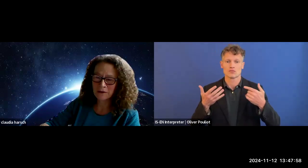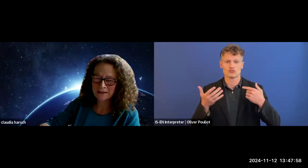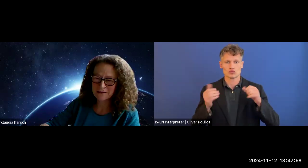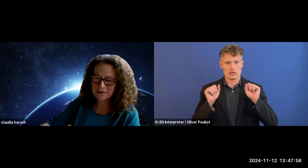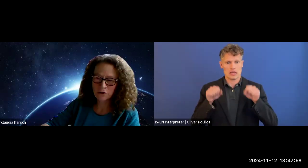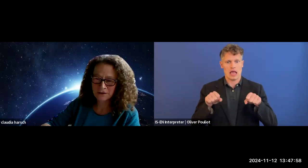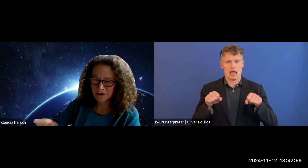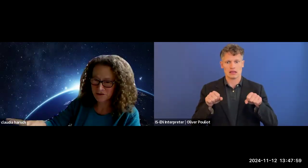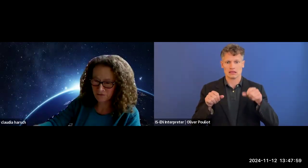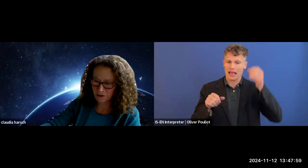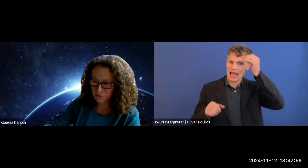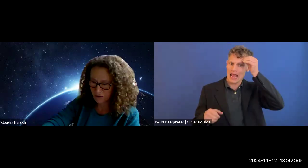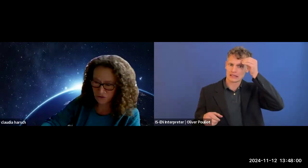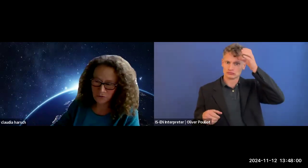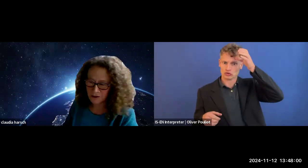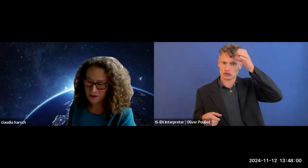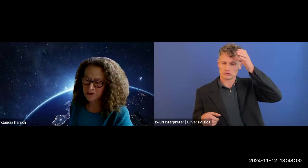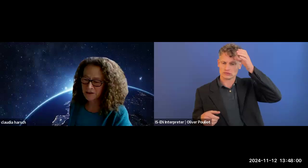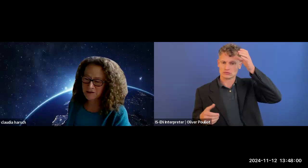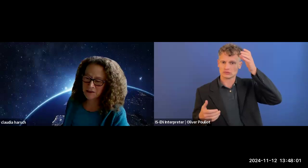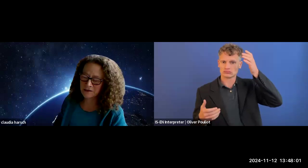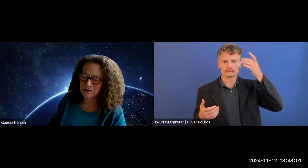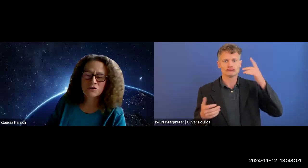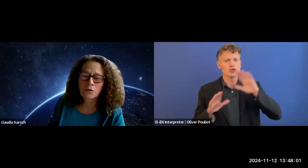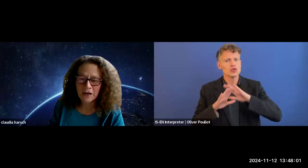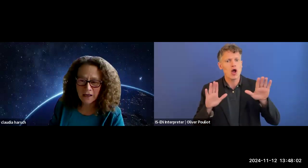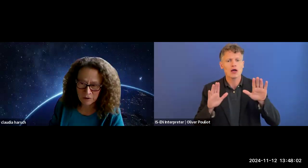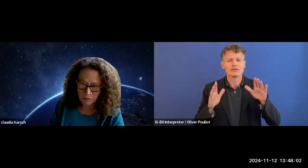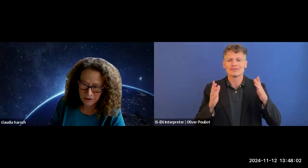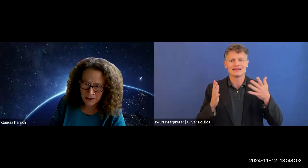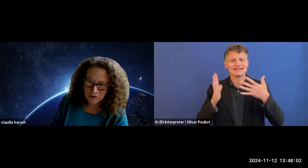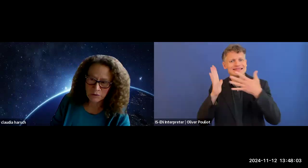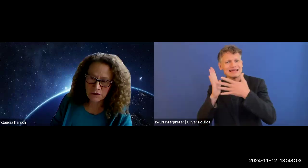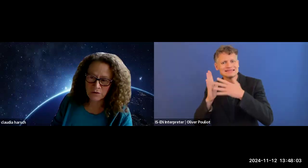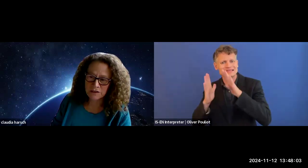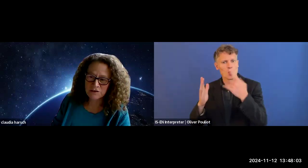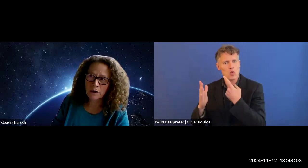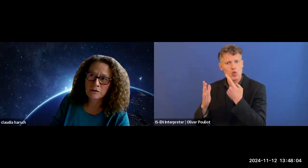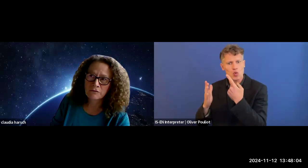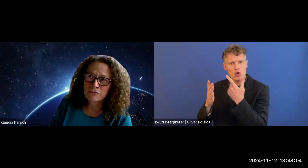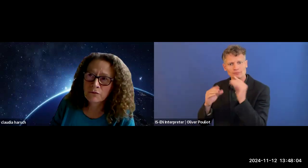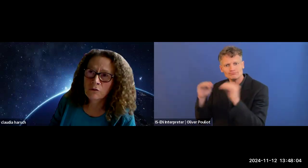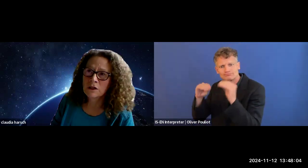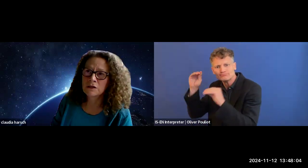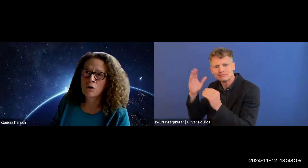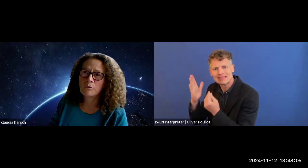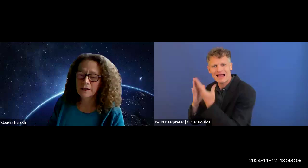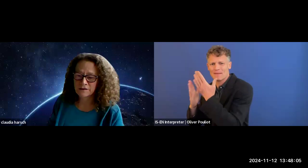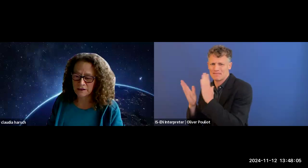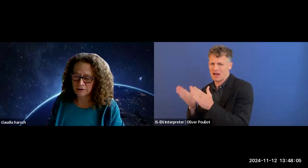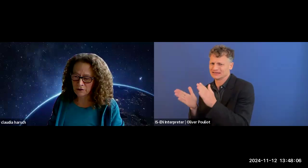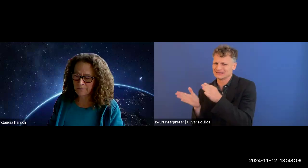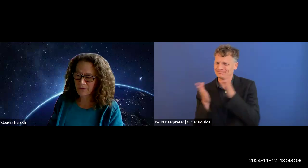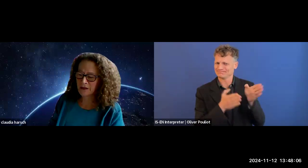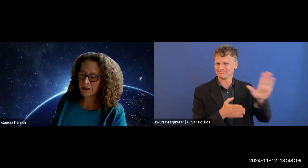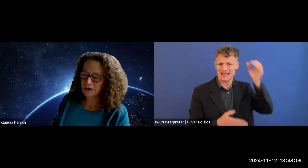here. Normally, it's not the test developers who do the score alignment, but experts, because that's quite a formal and